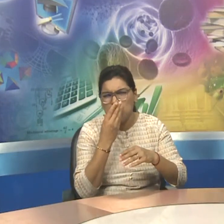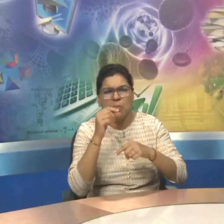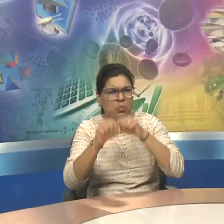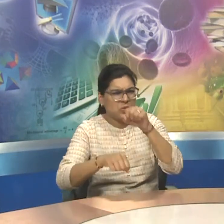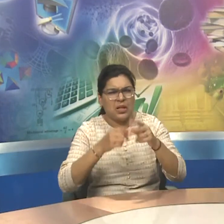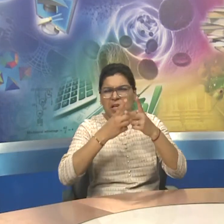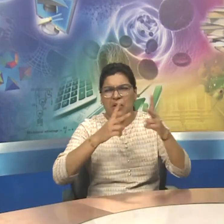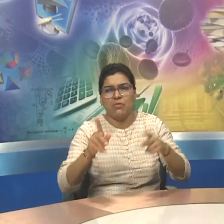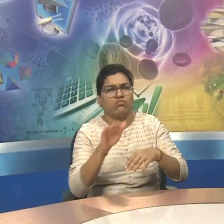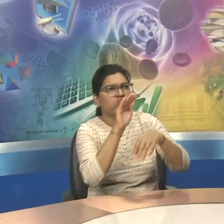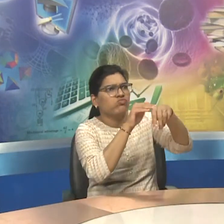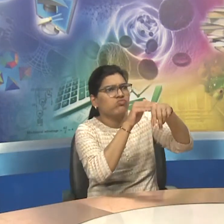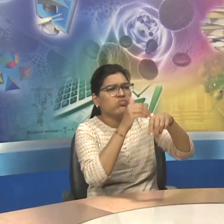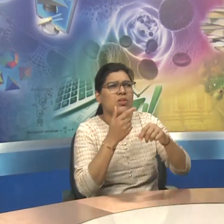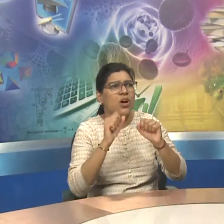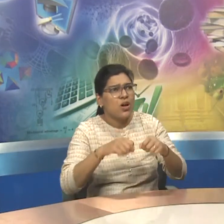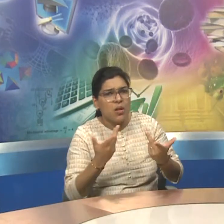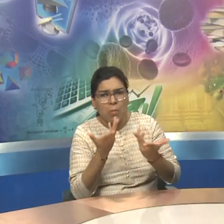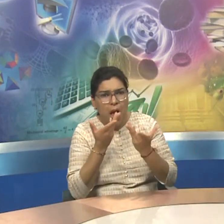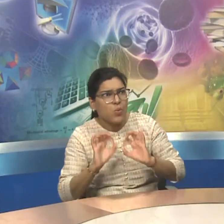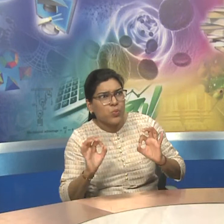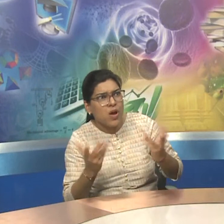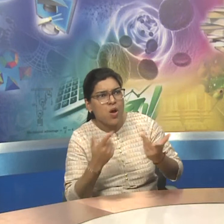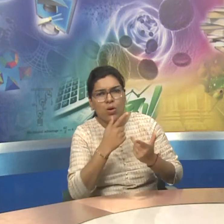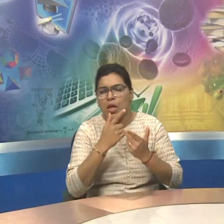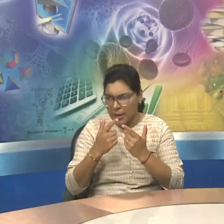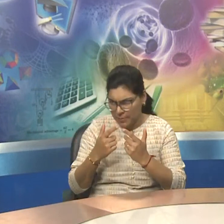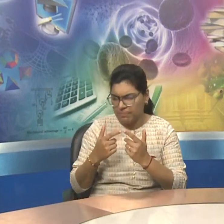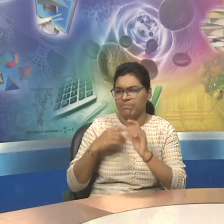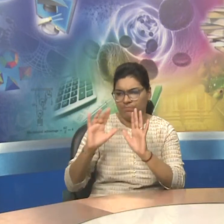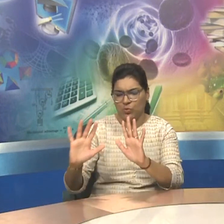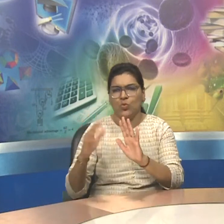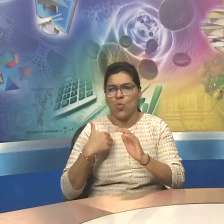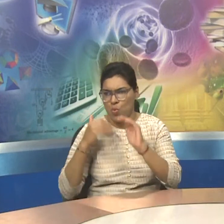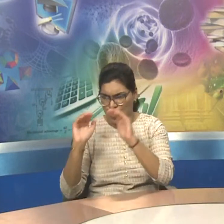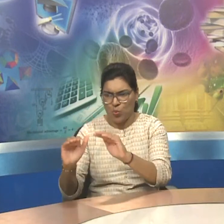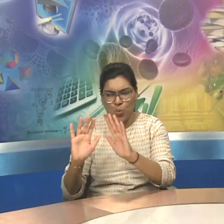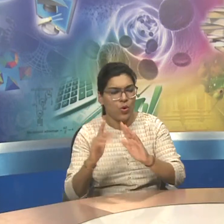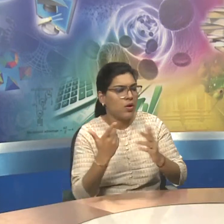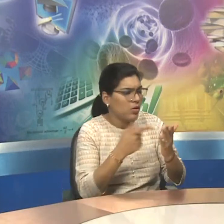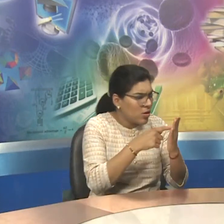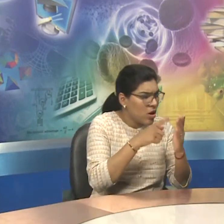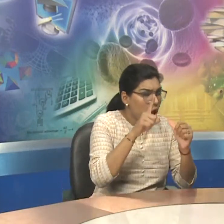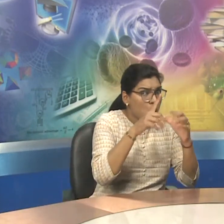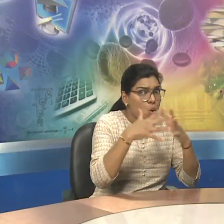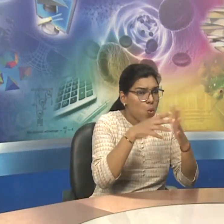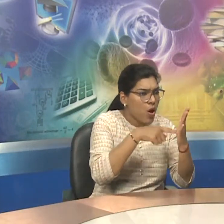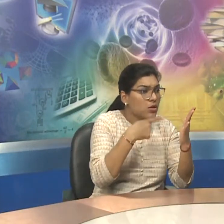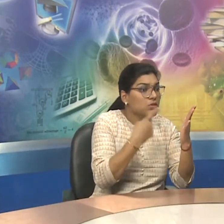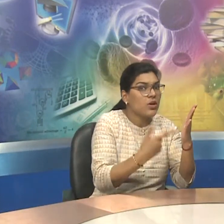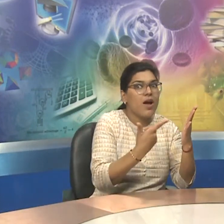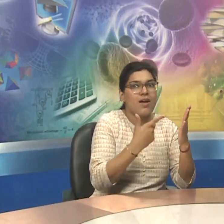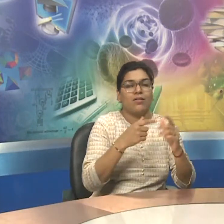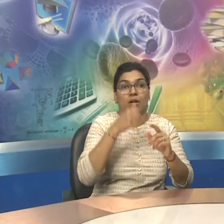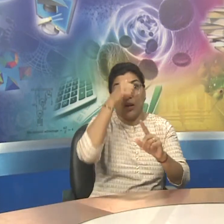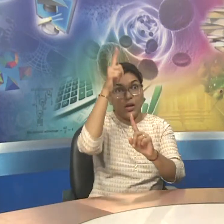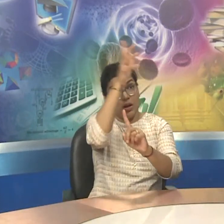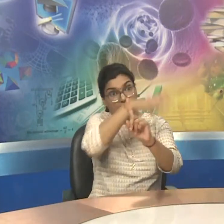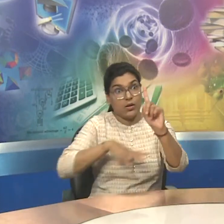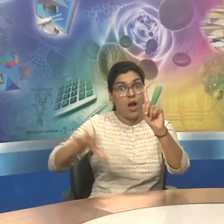a person who comes to your home for asking to vote him asked you, do you have regular water supply in